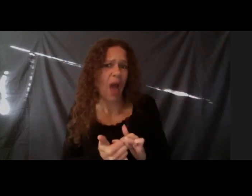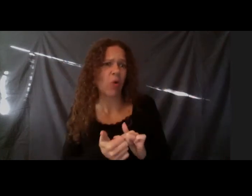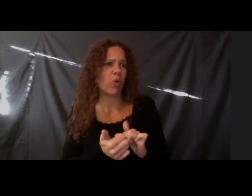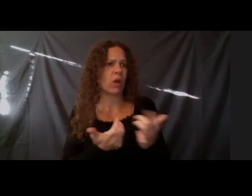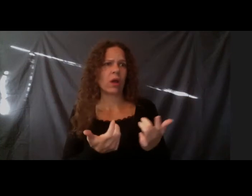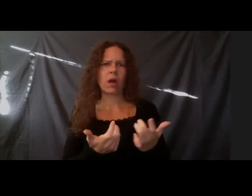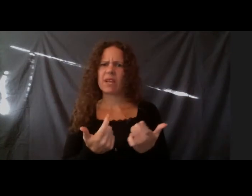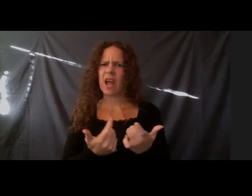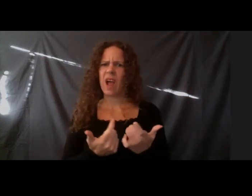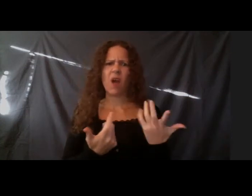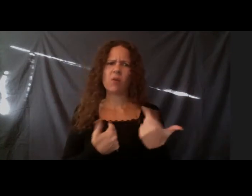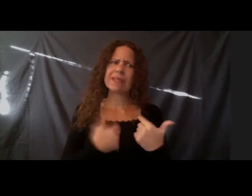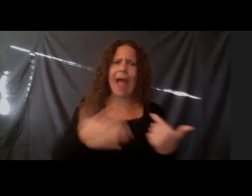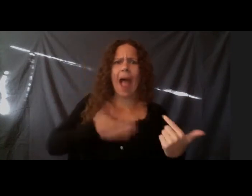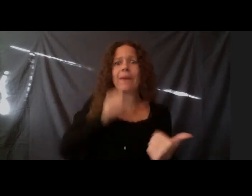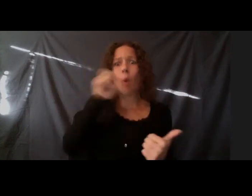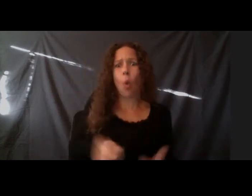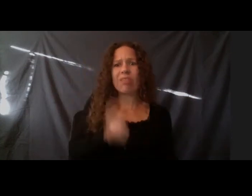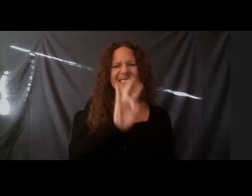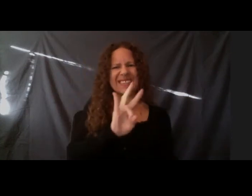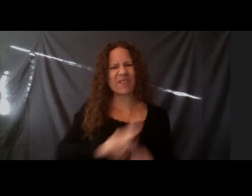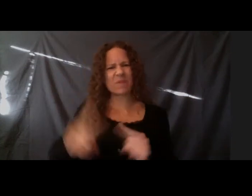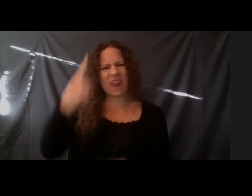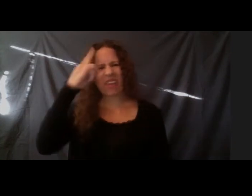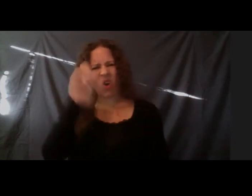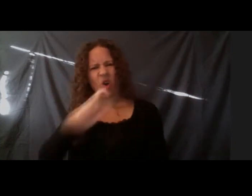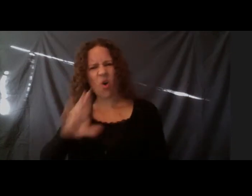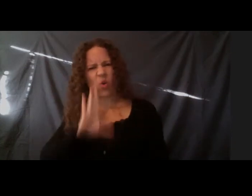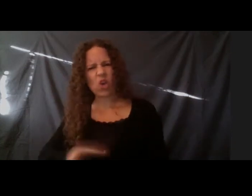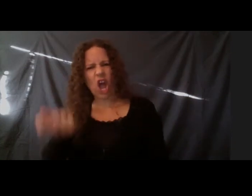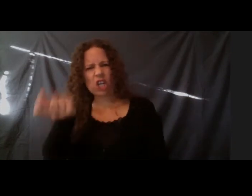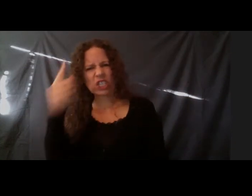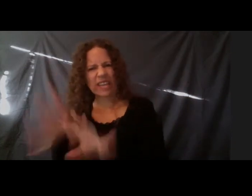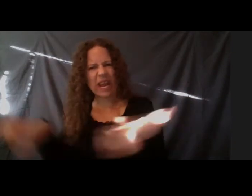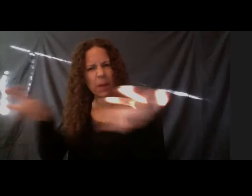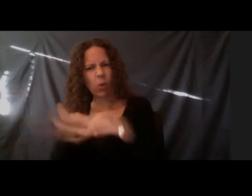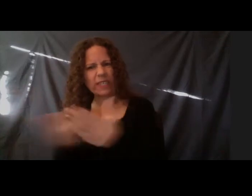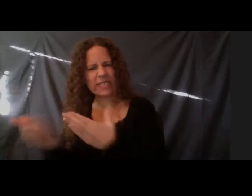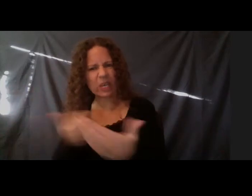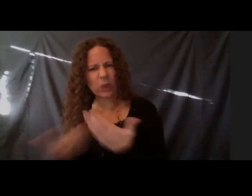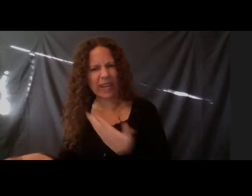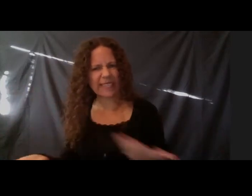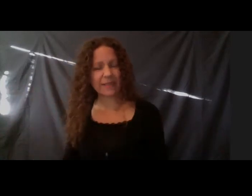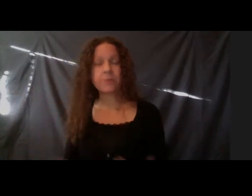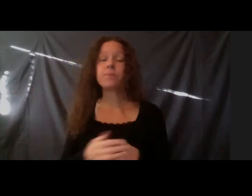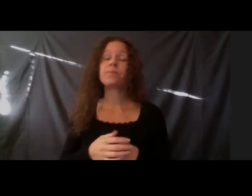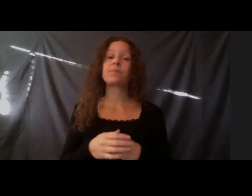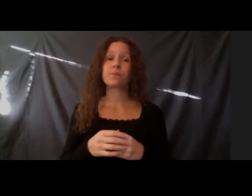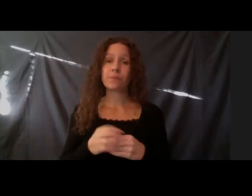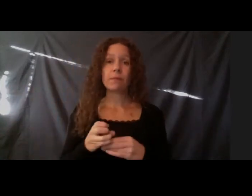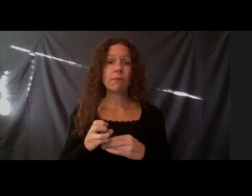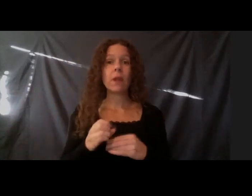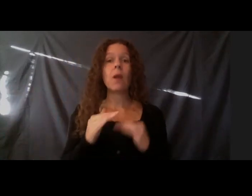all understand that. One of the things I do want to mention, just so you know what we did nationwide, we flipped more